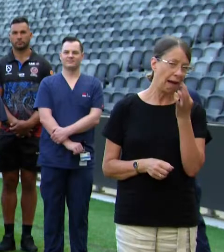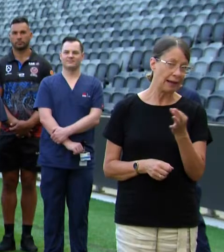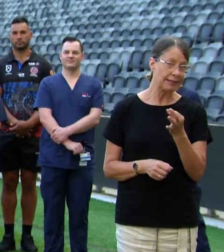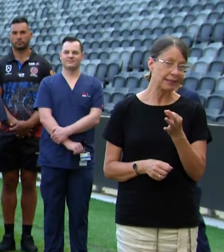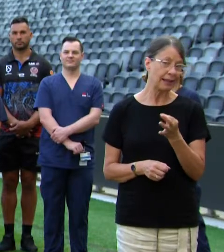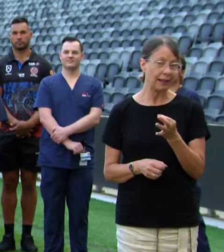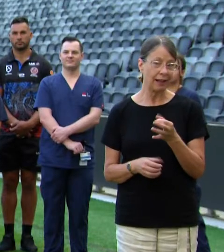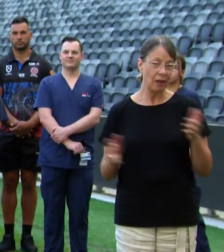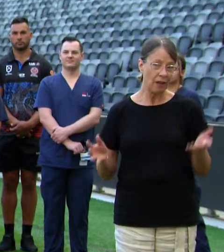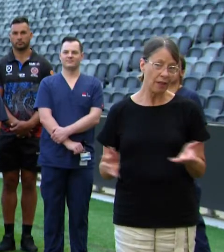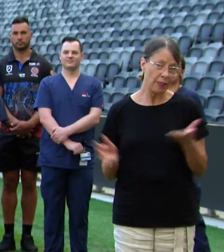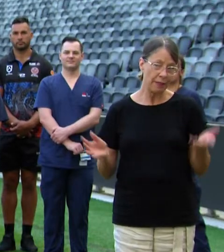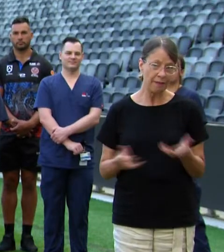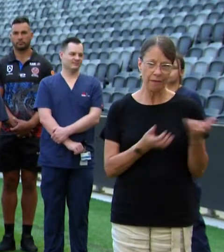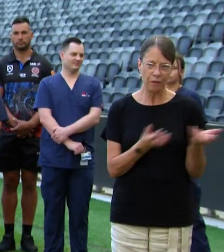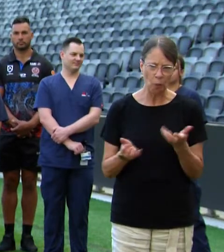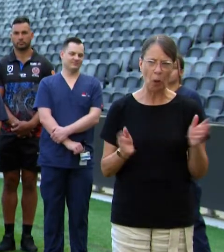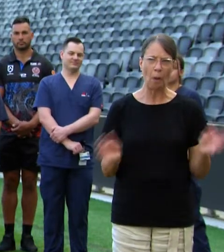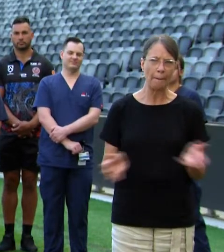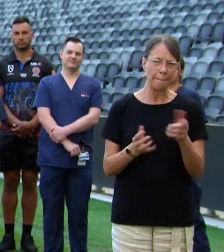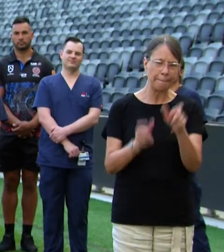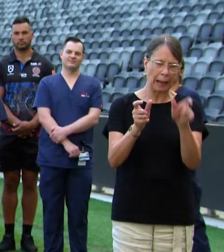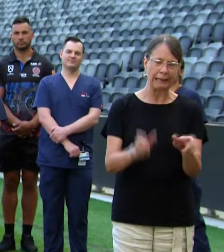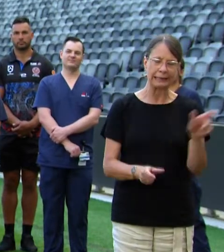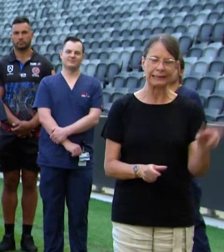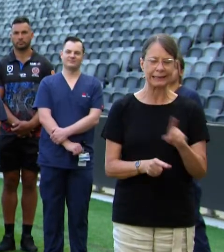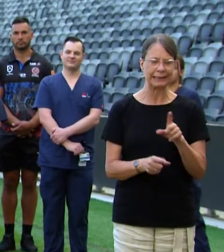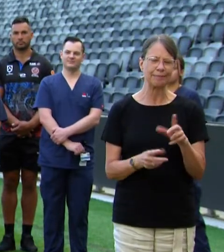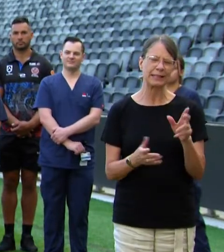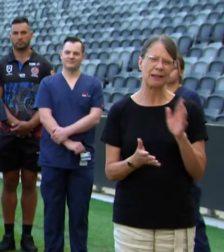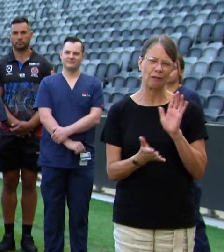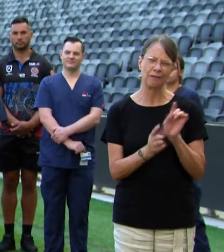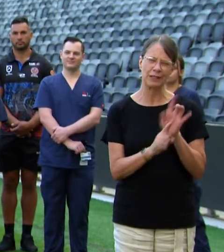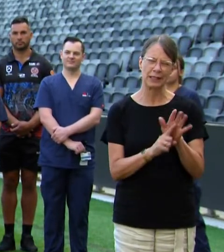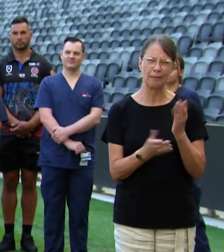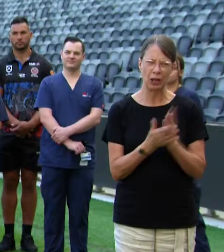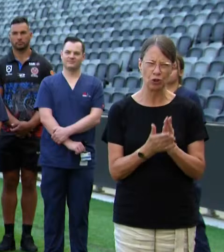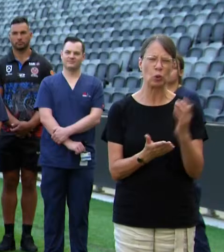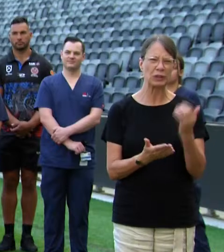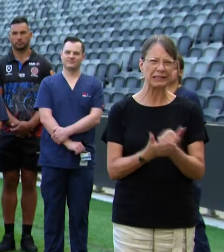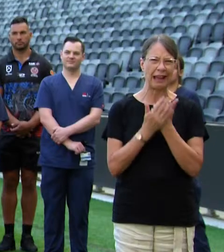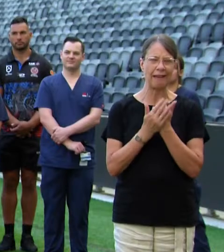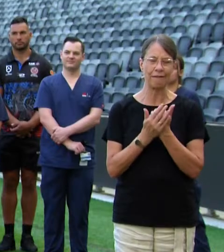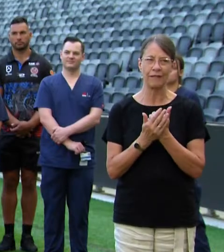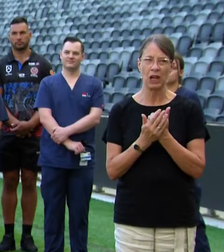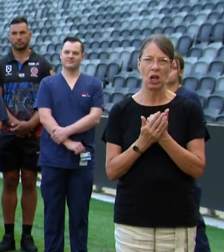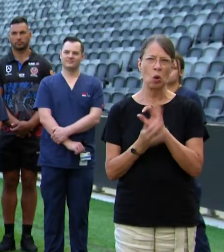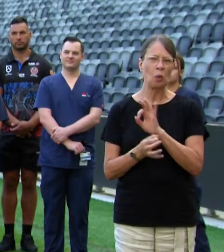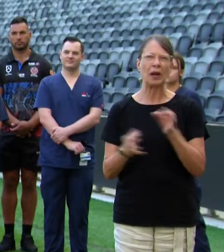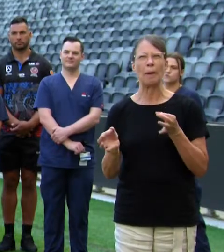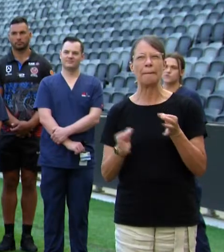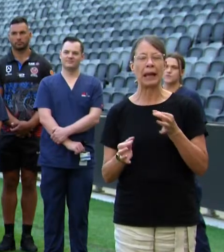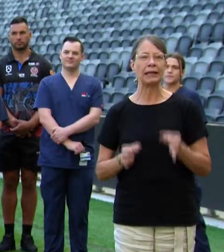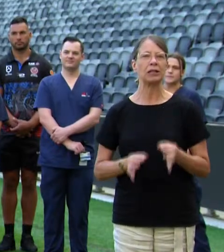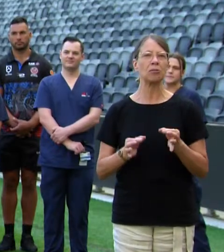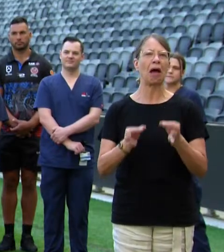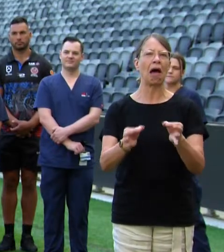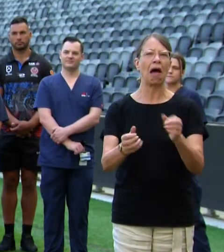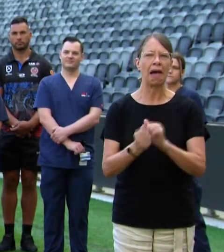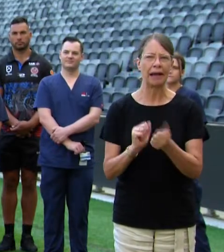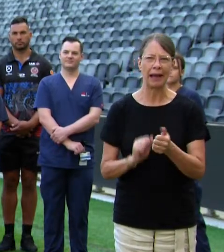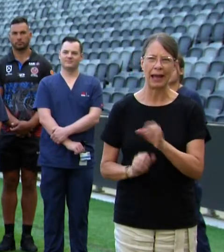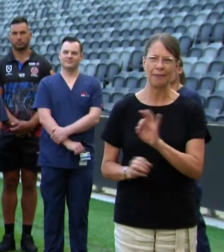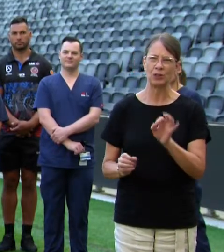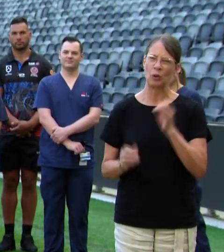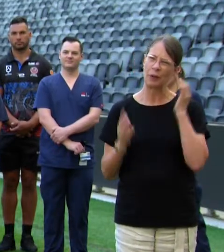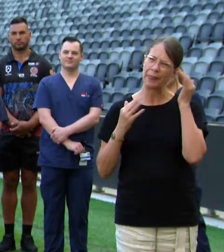but ultimately we don't want to miss any games, and we're not planning for the suspension or the postponement of any games. So we've had to think out of the box, and we've had to think about squad